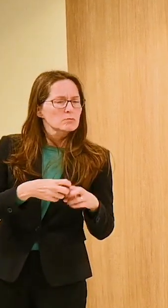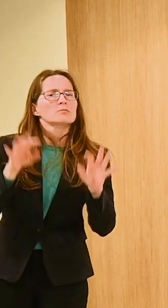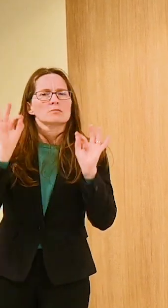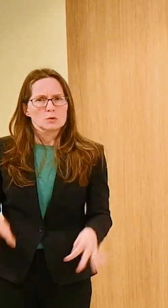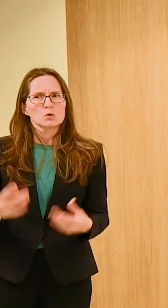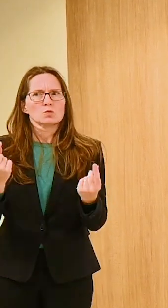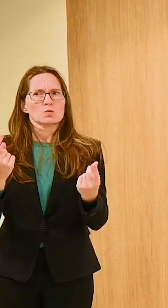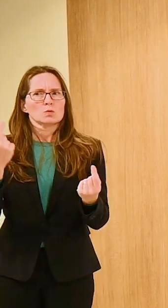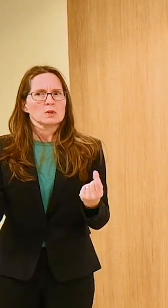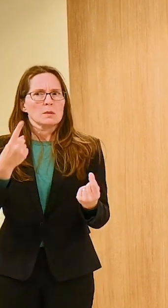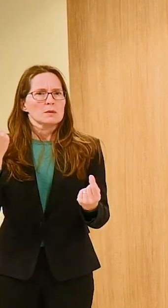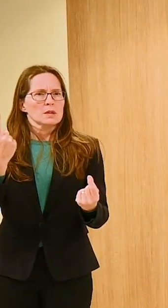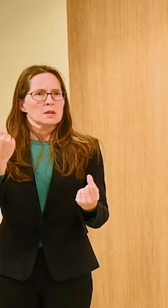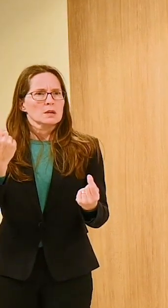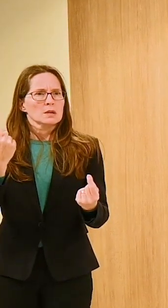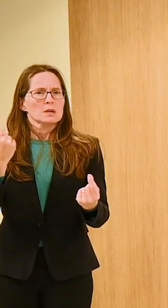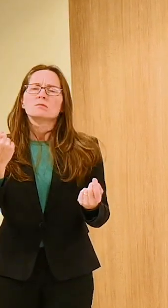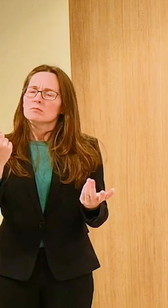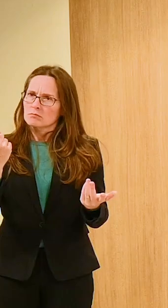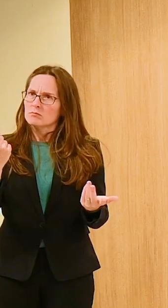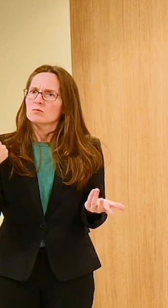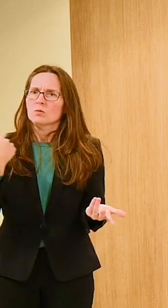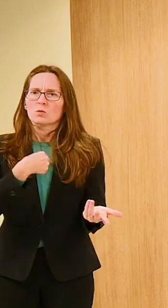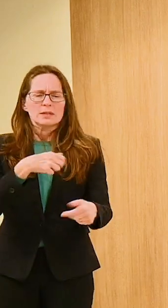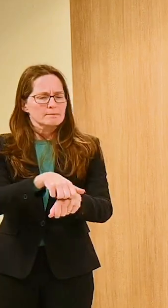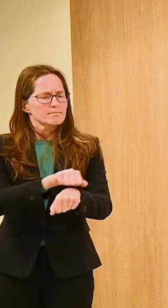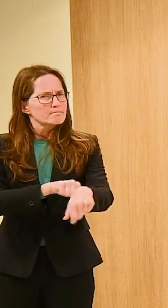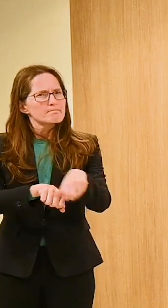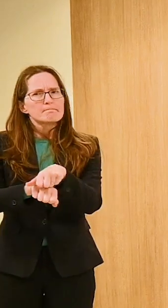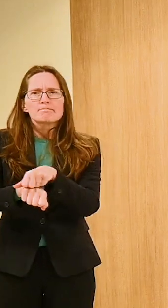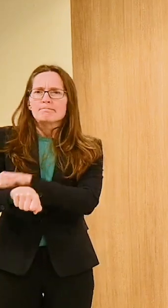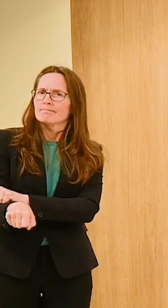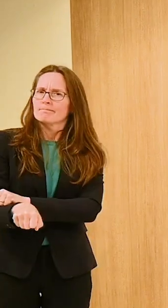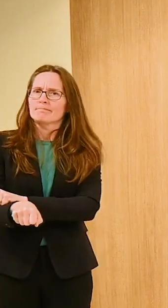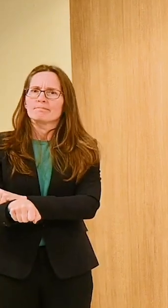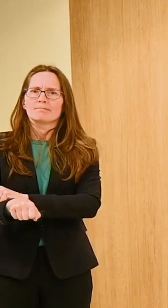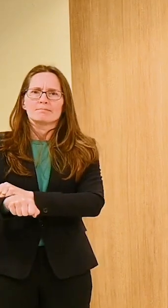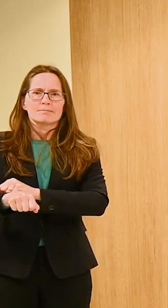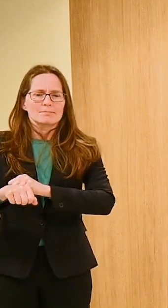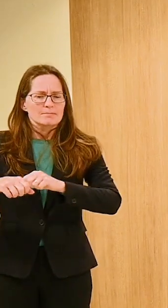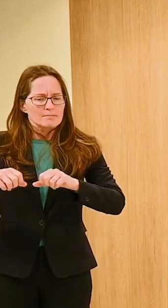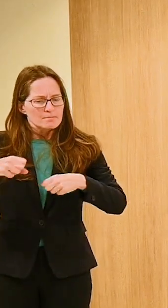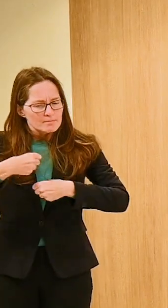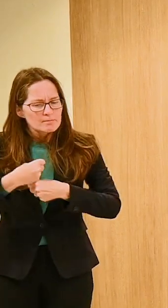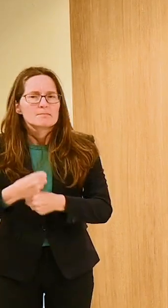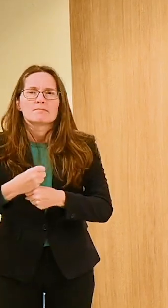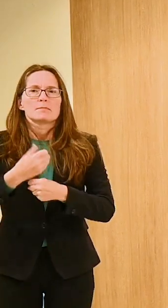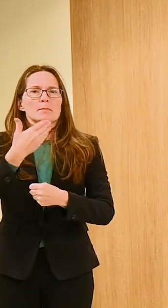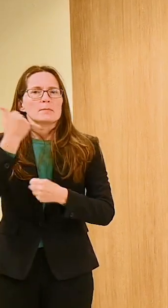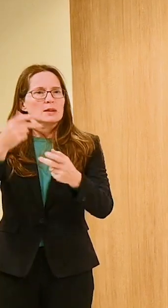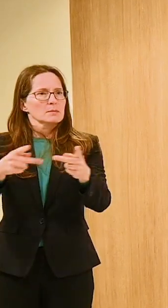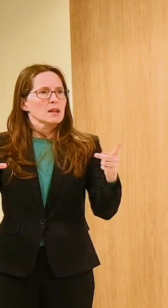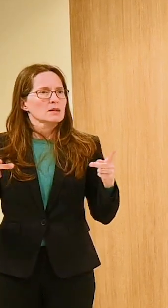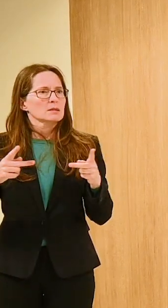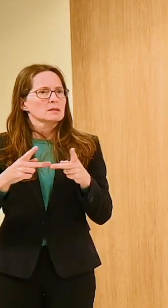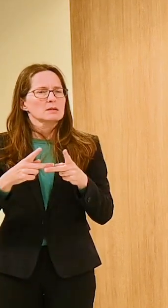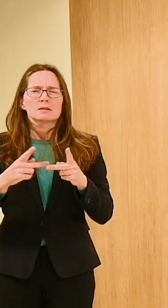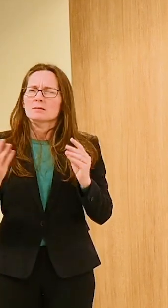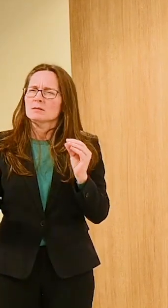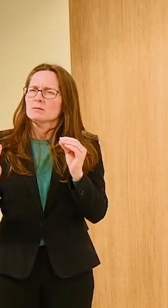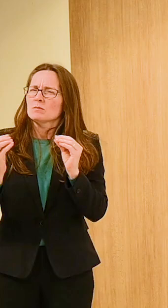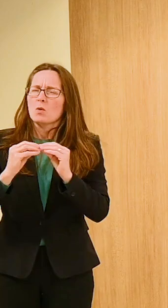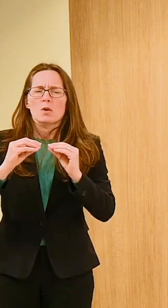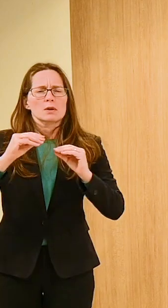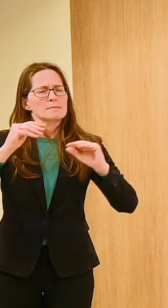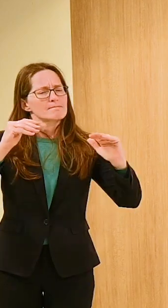We're going to make it a better place. We're going to make it a welcoming place. And that's the exciting part, right? People's